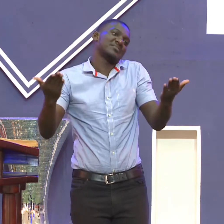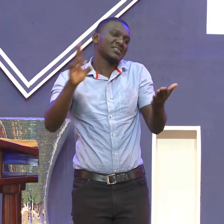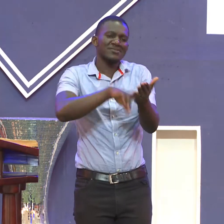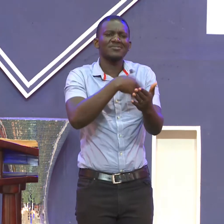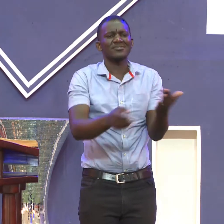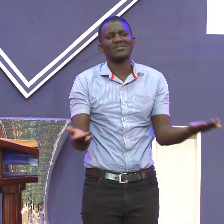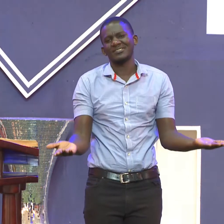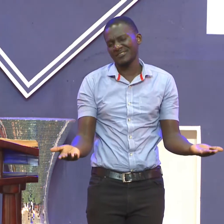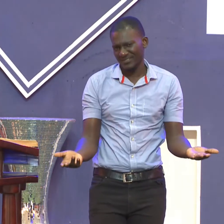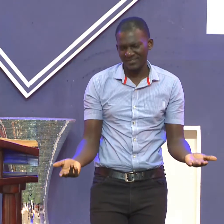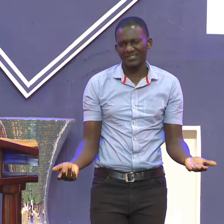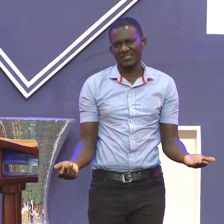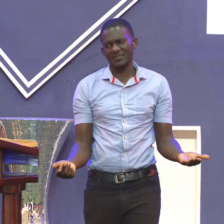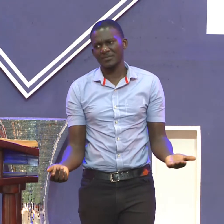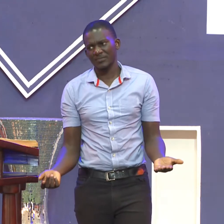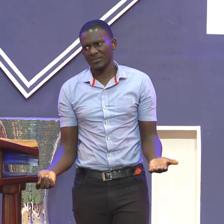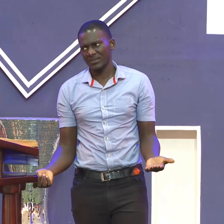love to put into practice what he has